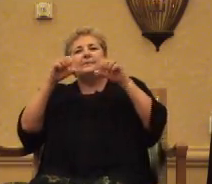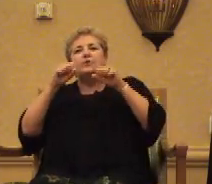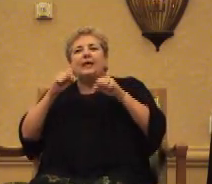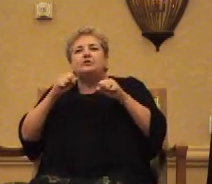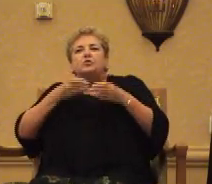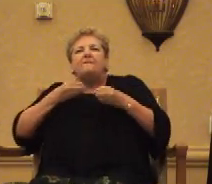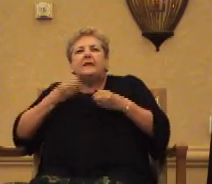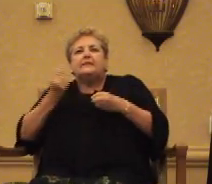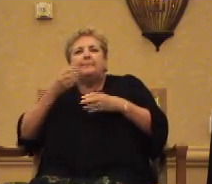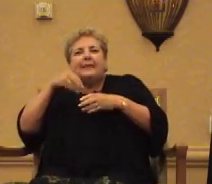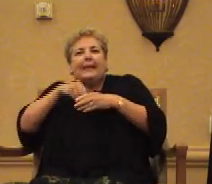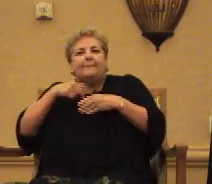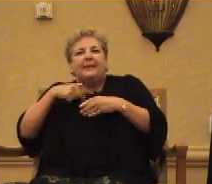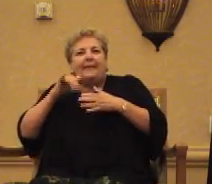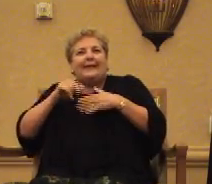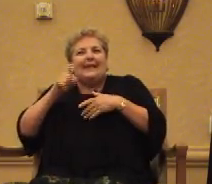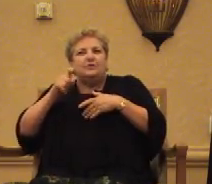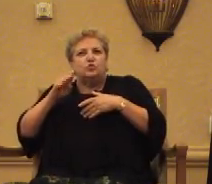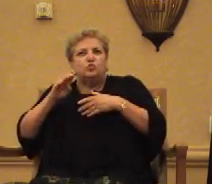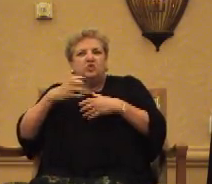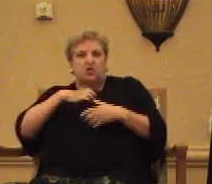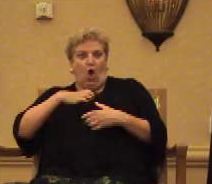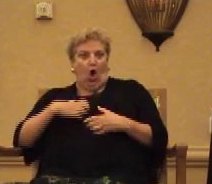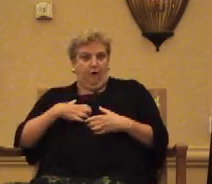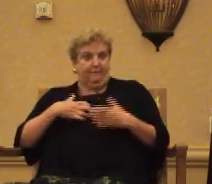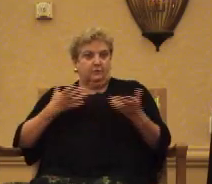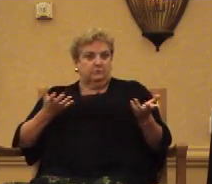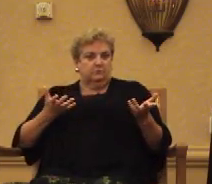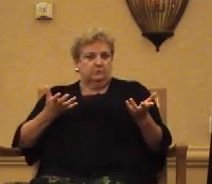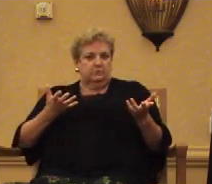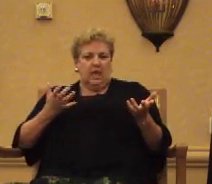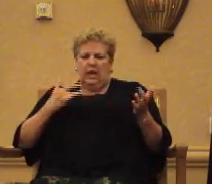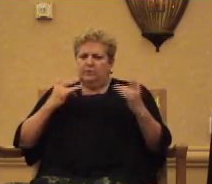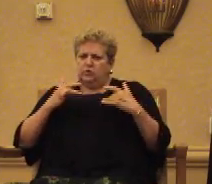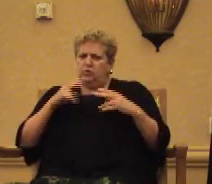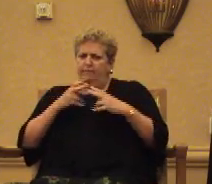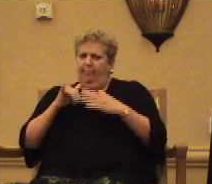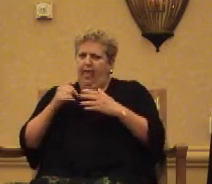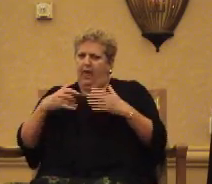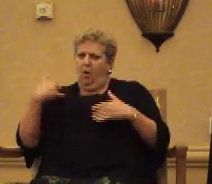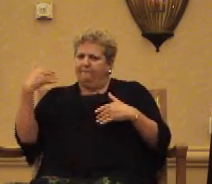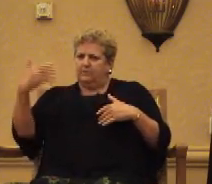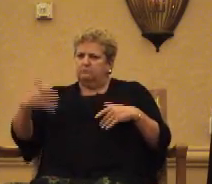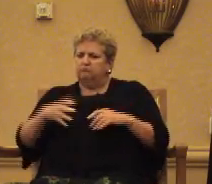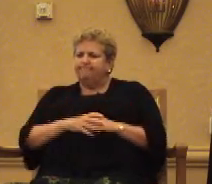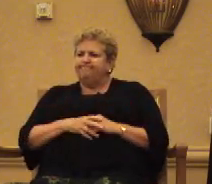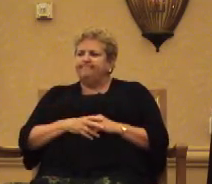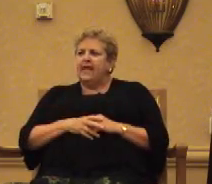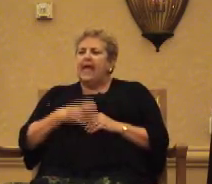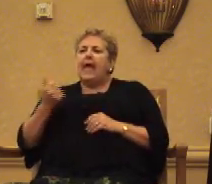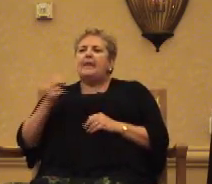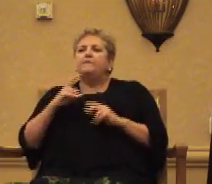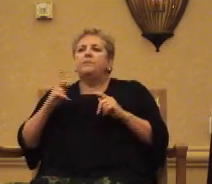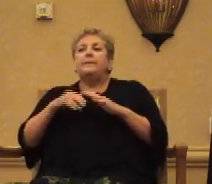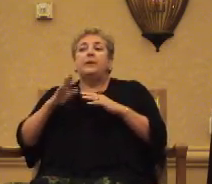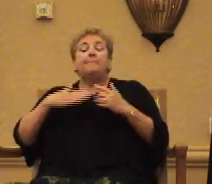be starved. And I worry about it a lot. And I've had a couple people in my life, my sponsor, and